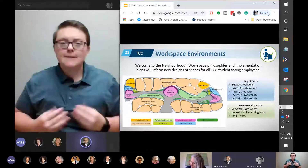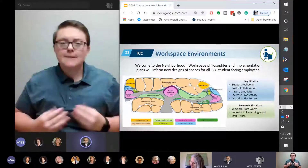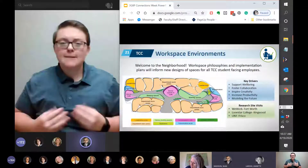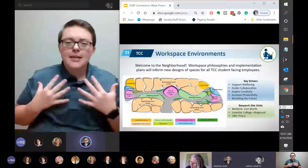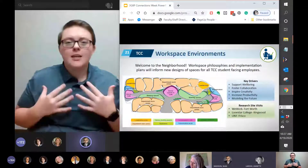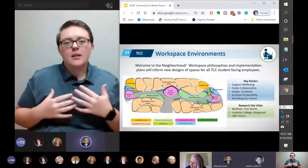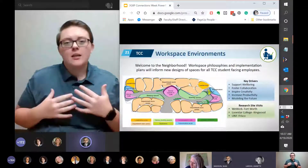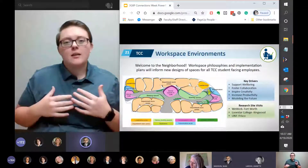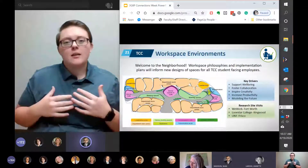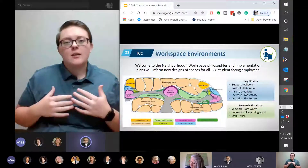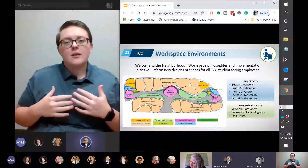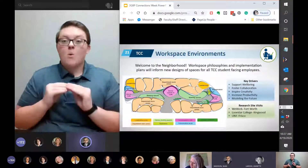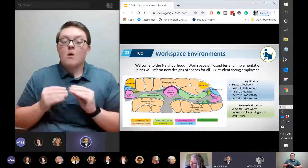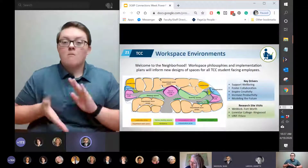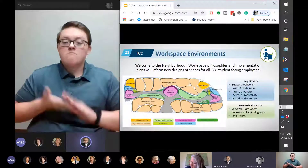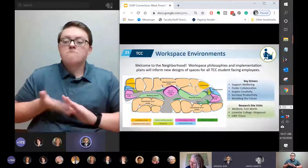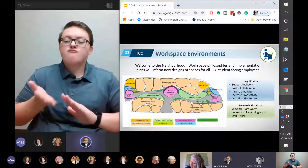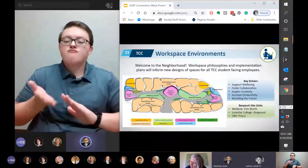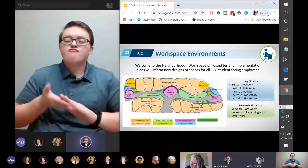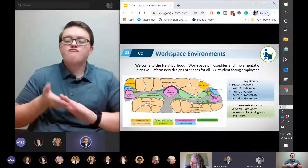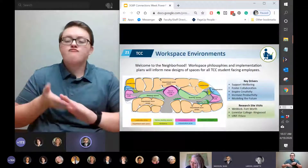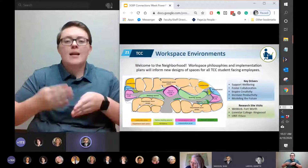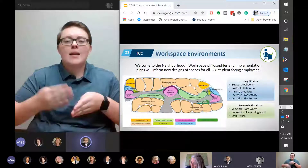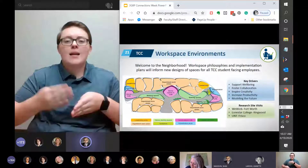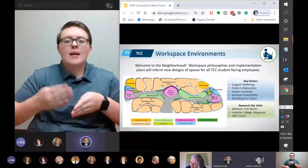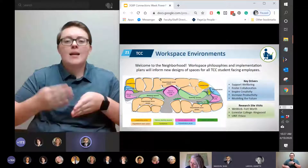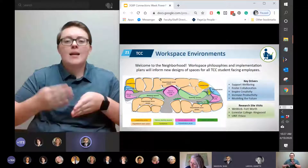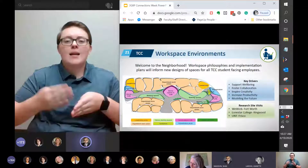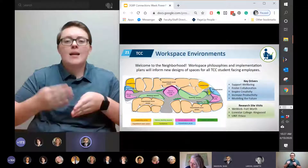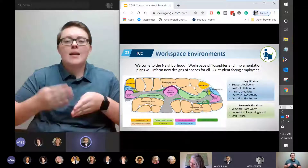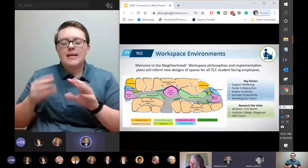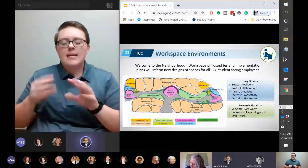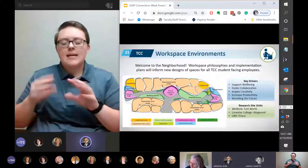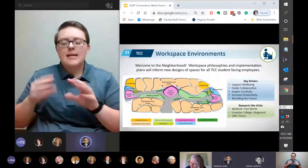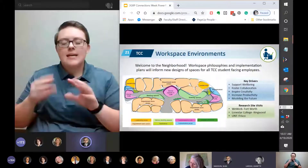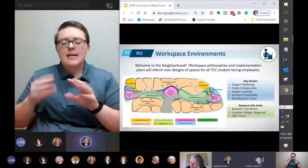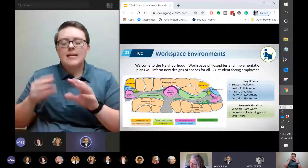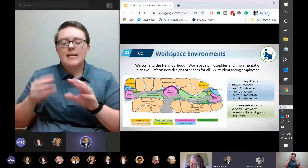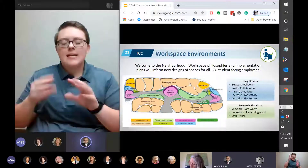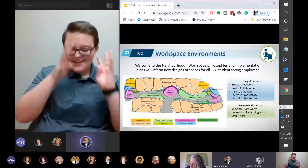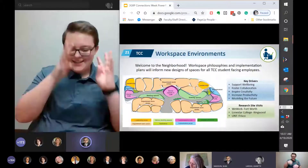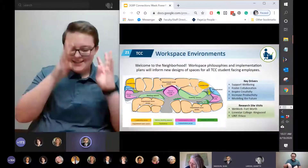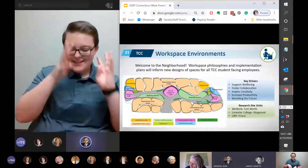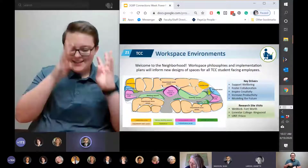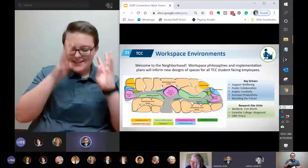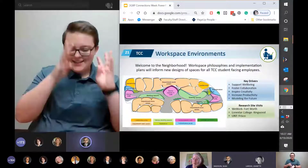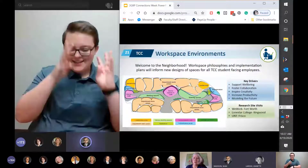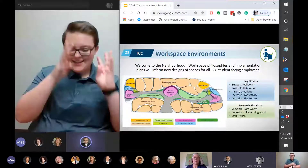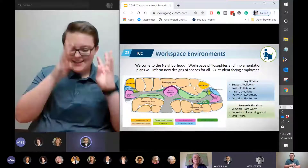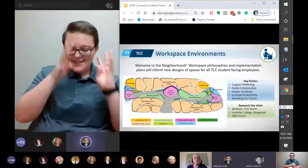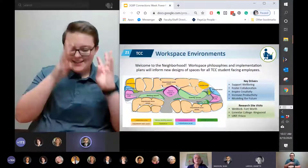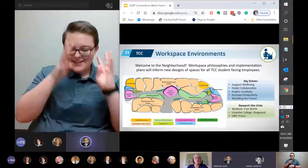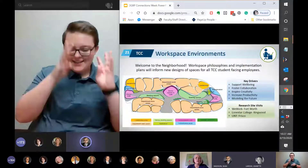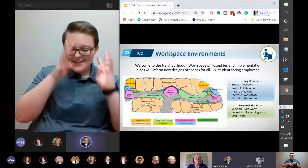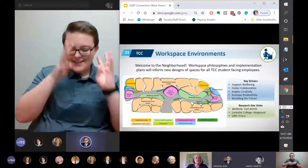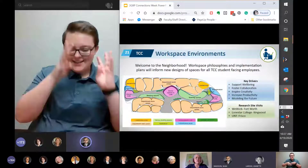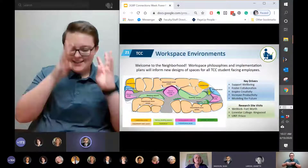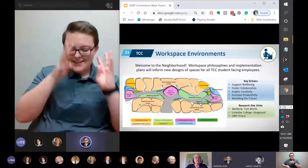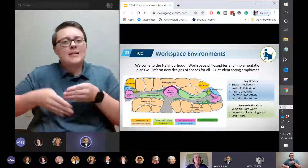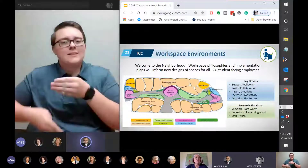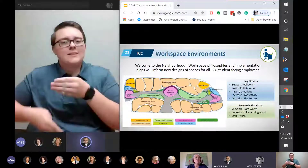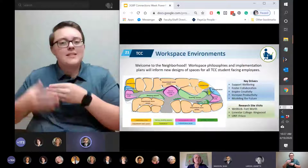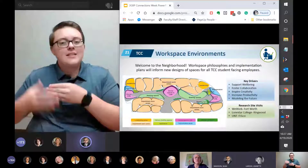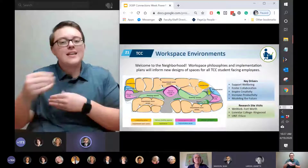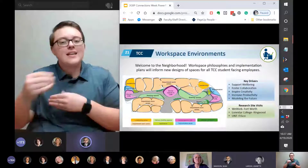increases productivity, inspires creativity, increases productivity, and models the future for our students, which are